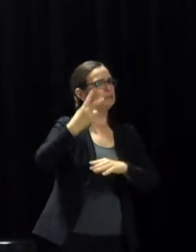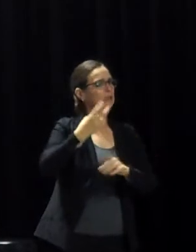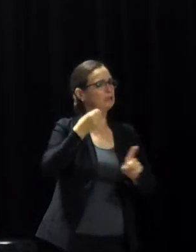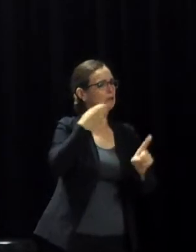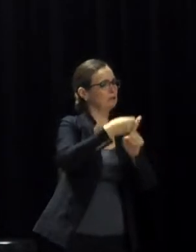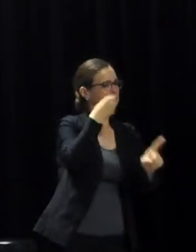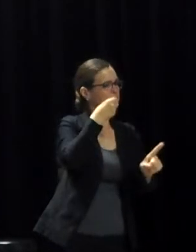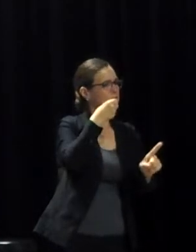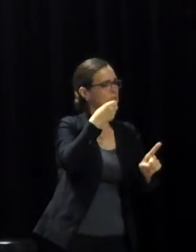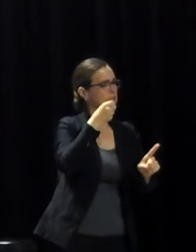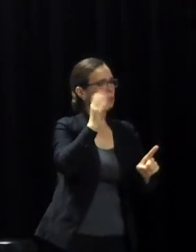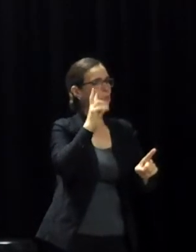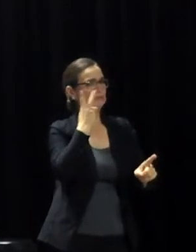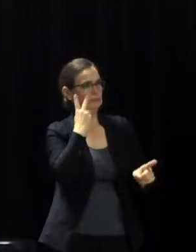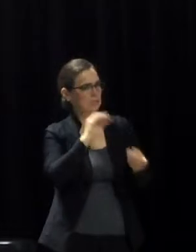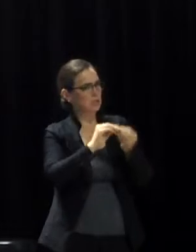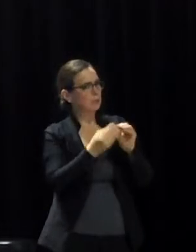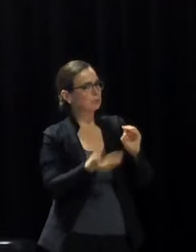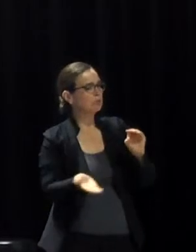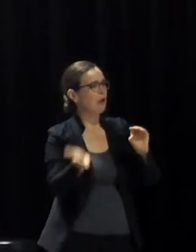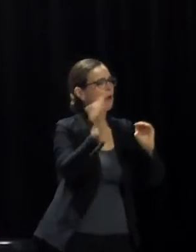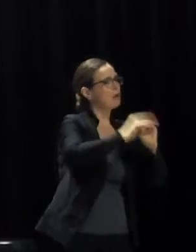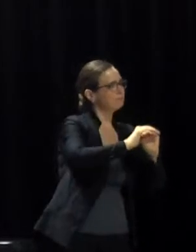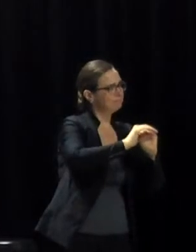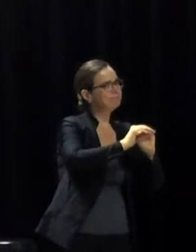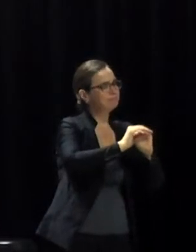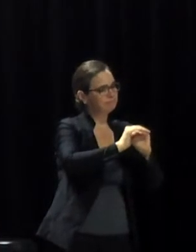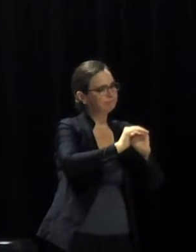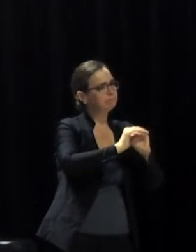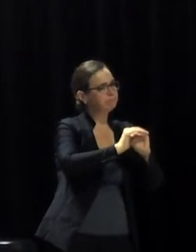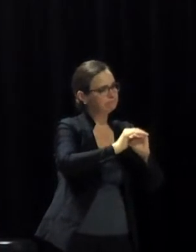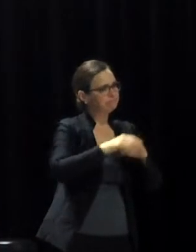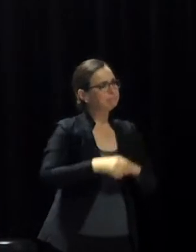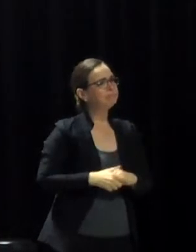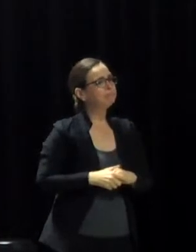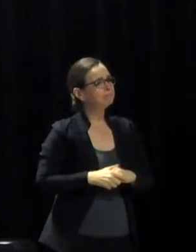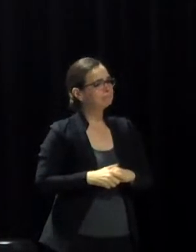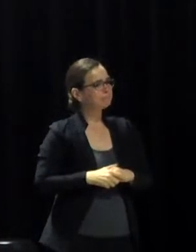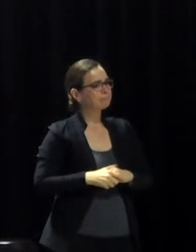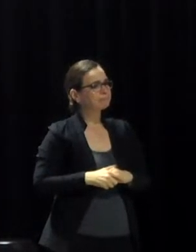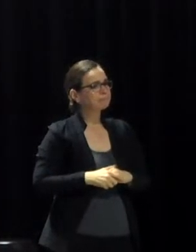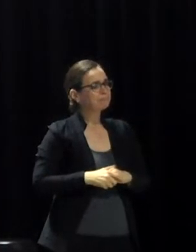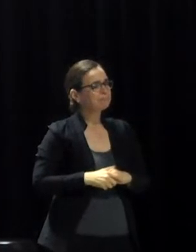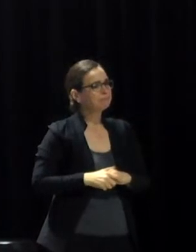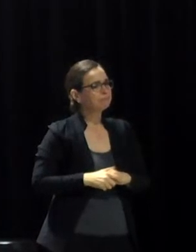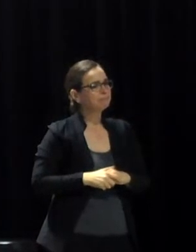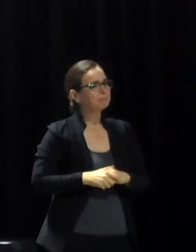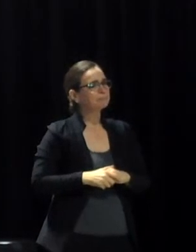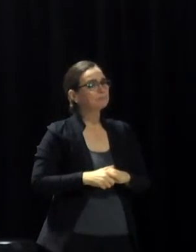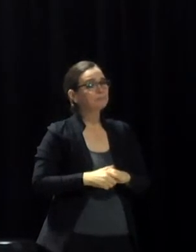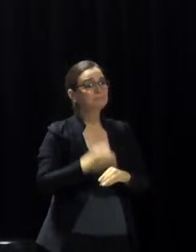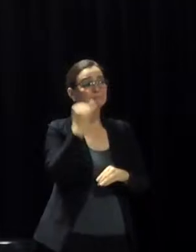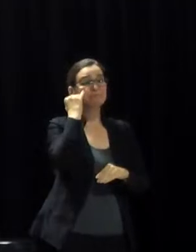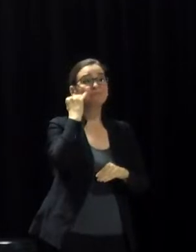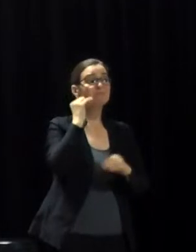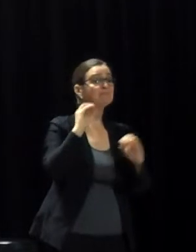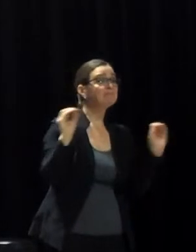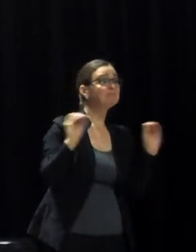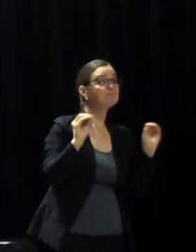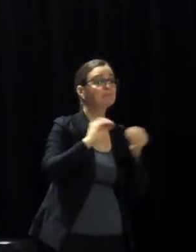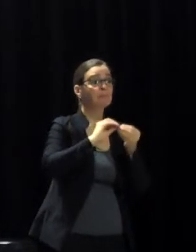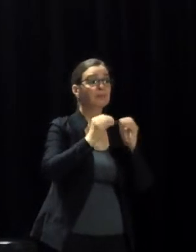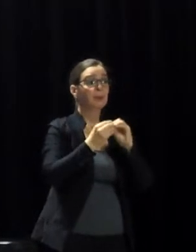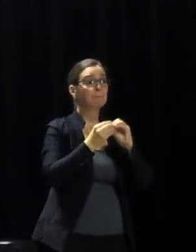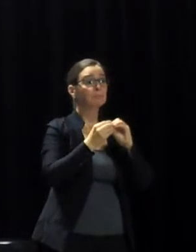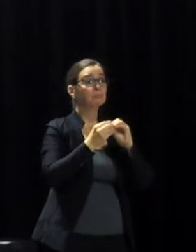the first wave. And so, but what can we know what we can do to proactively stop the